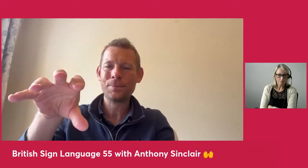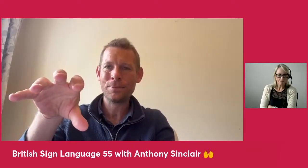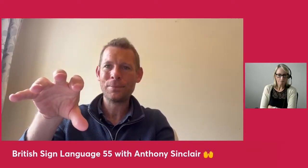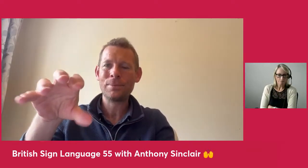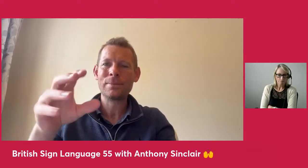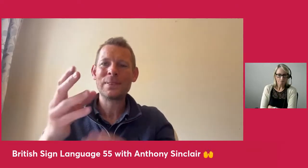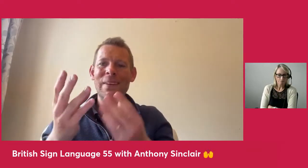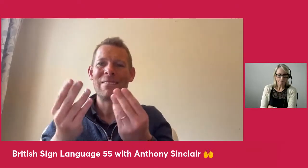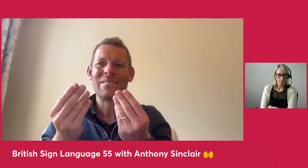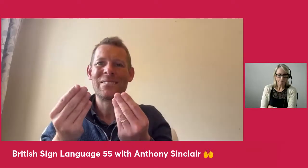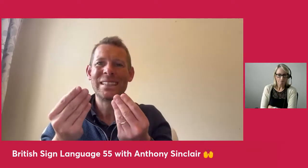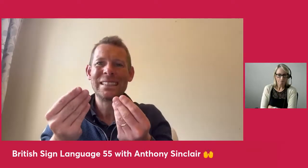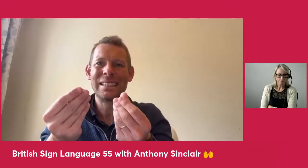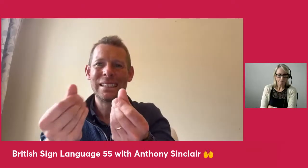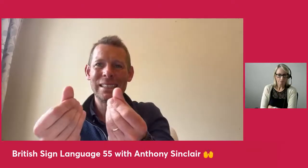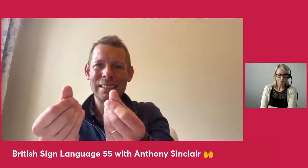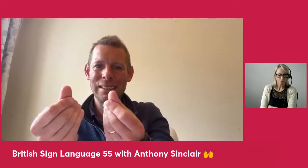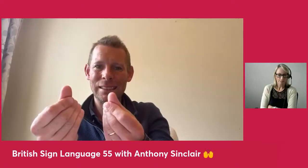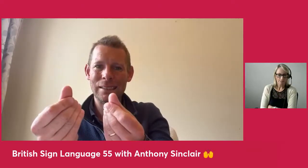place,